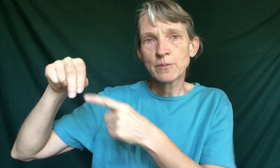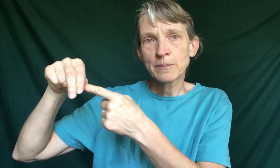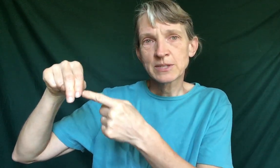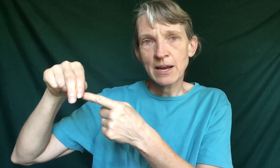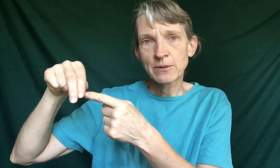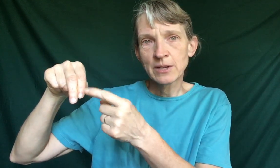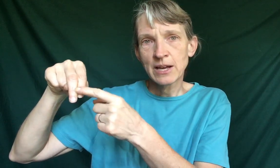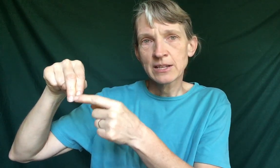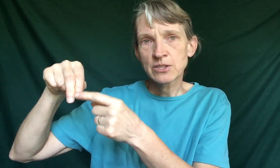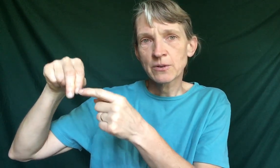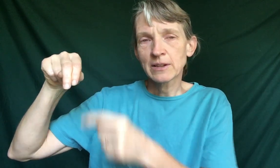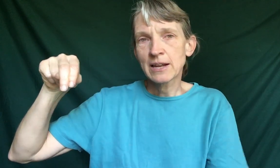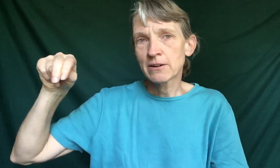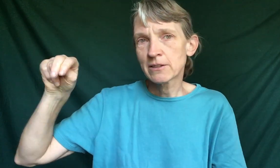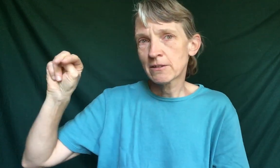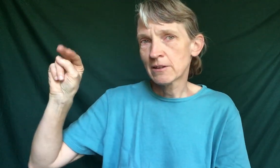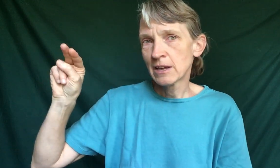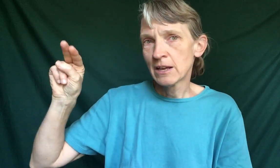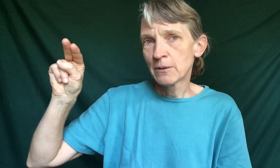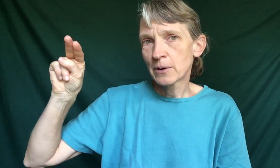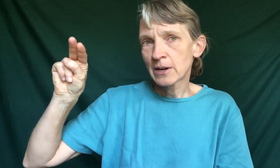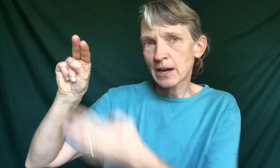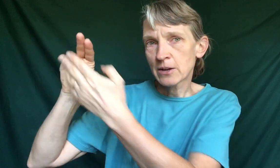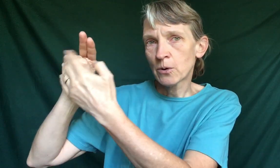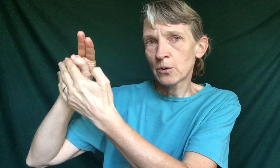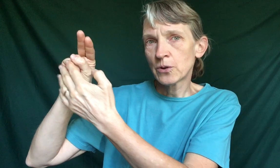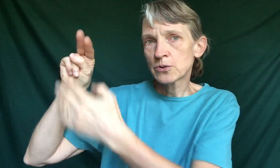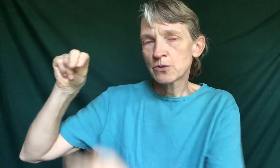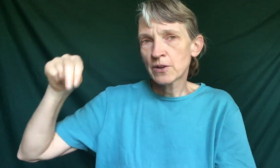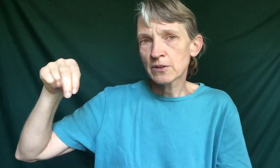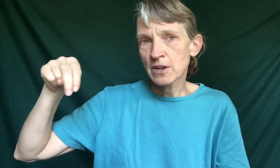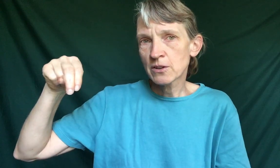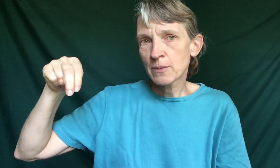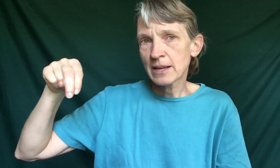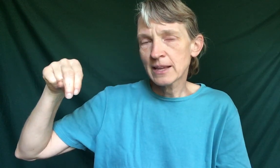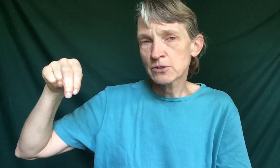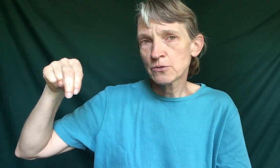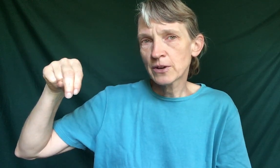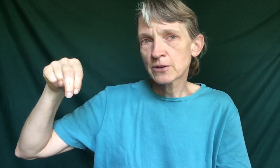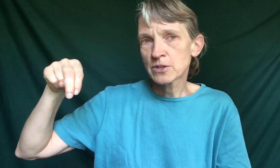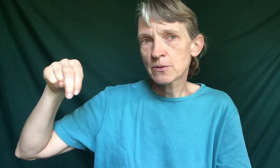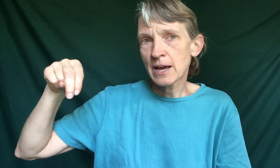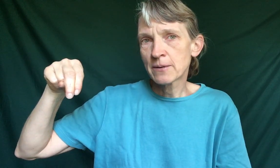bumps down, and so we're going to kind of hold those 2 fingers out of the way and let 2 fingers go down.